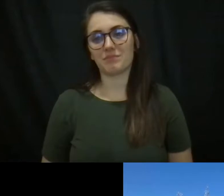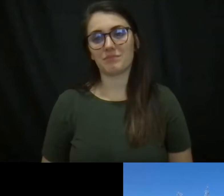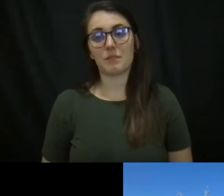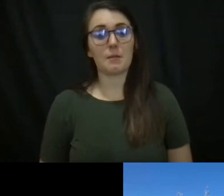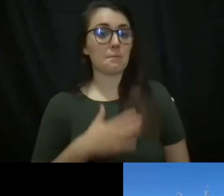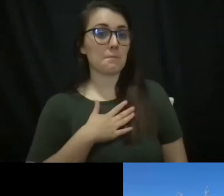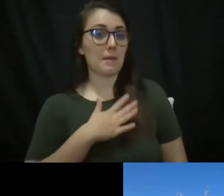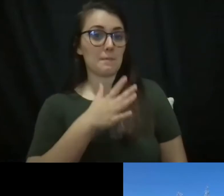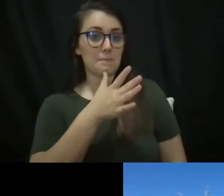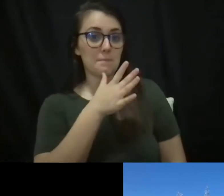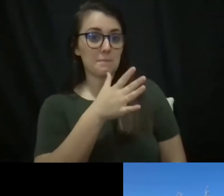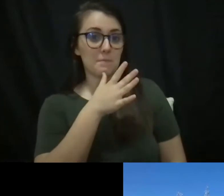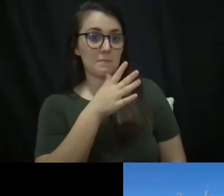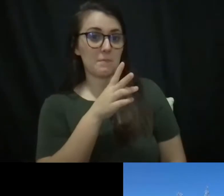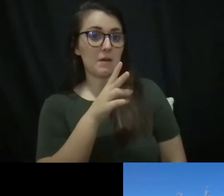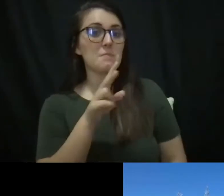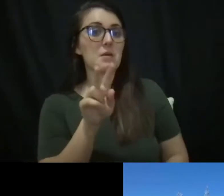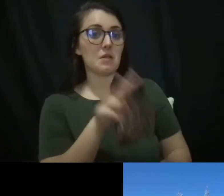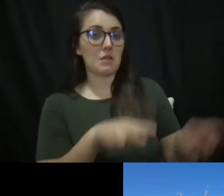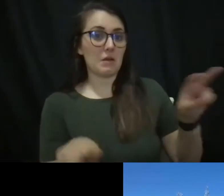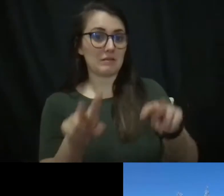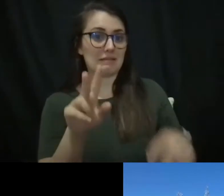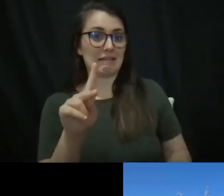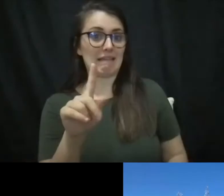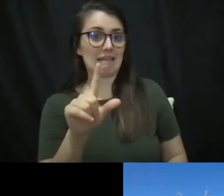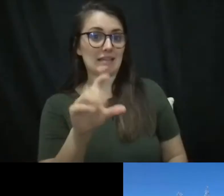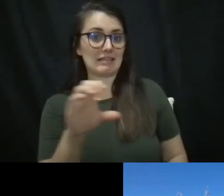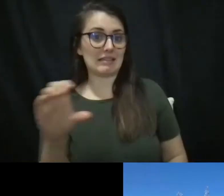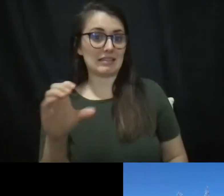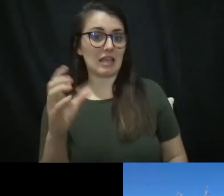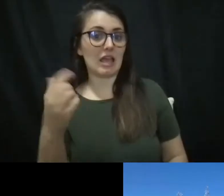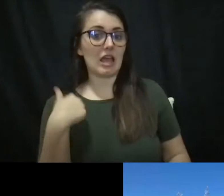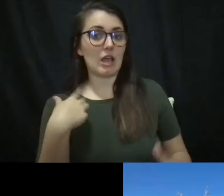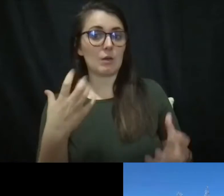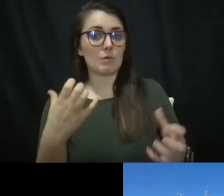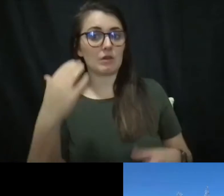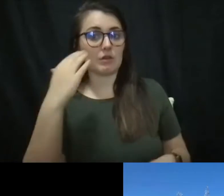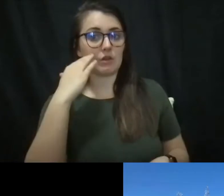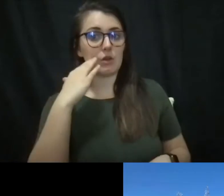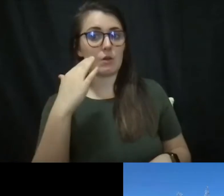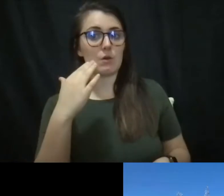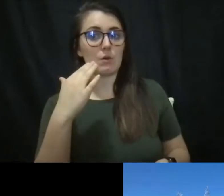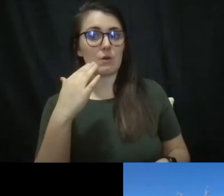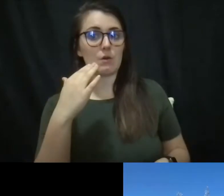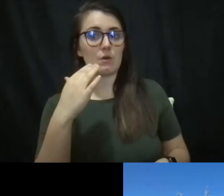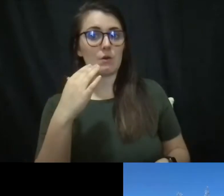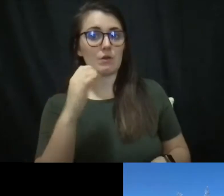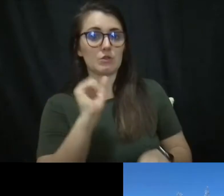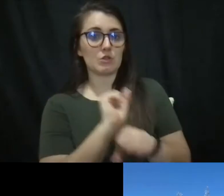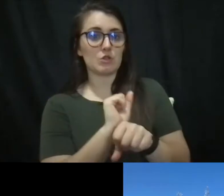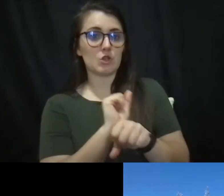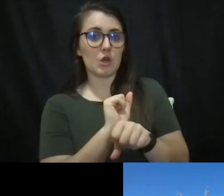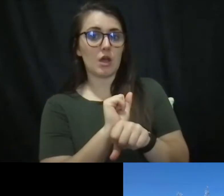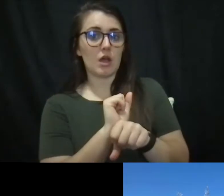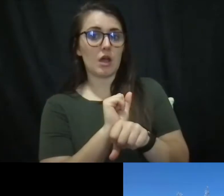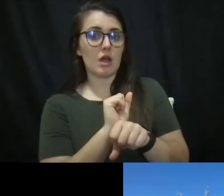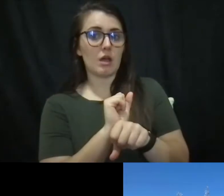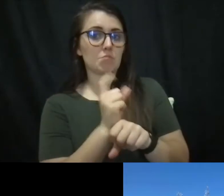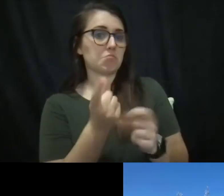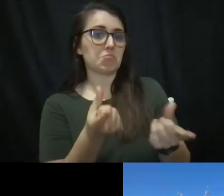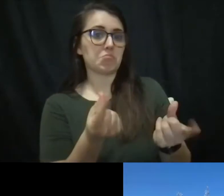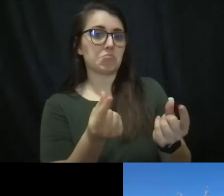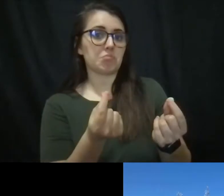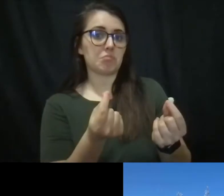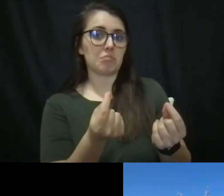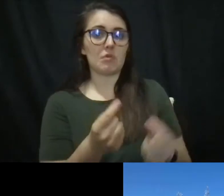mom works at KLCC, and I wanted to know what her job was, like what she did.